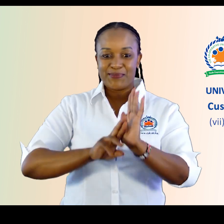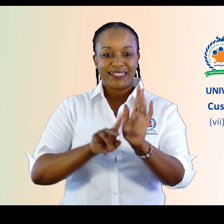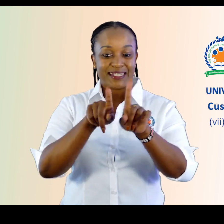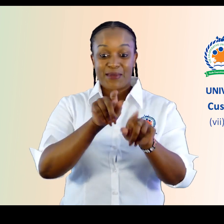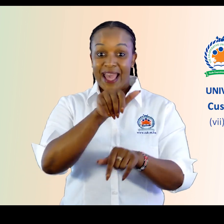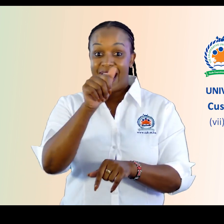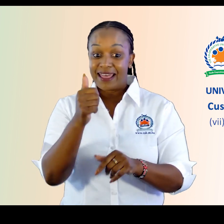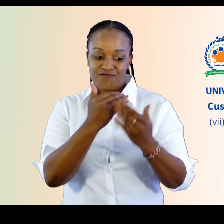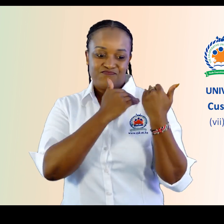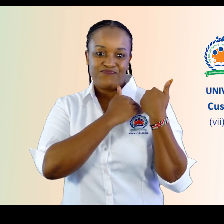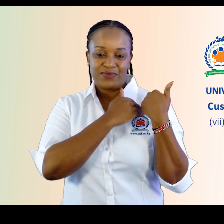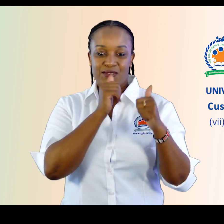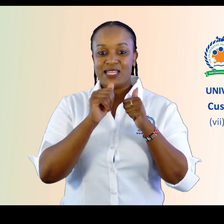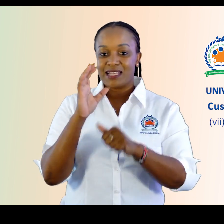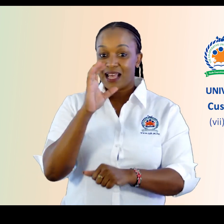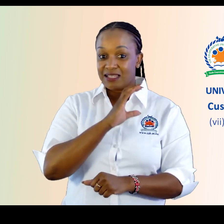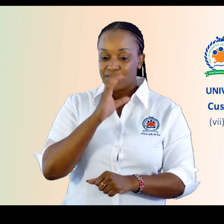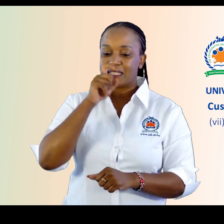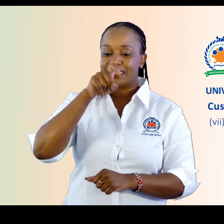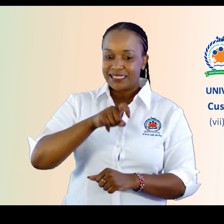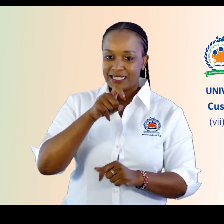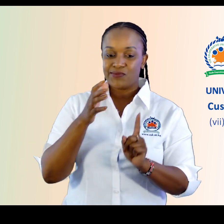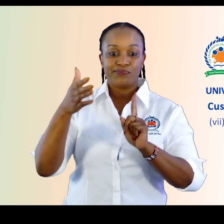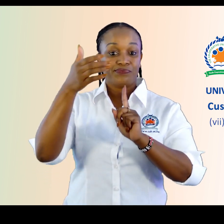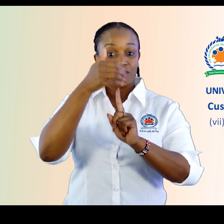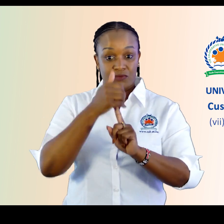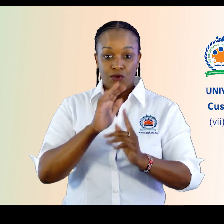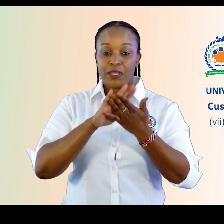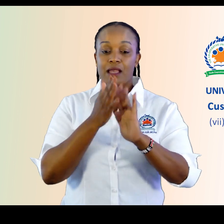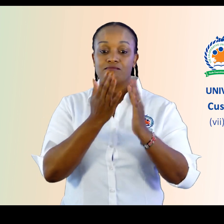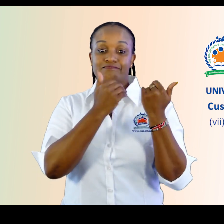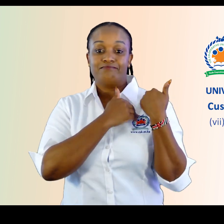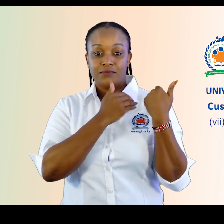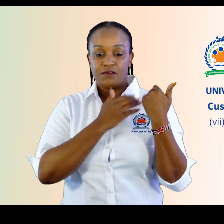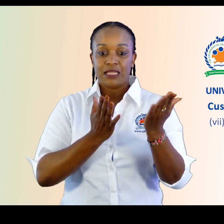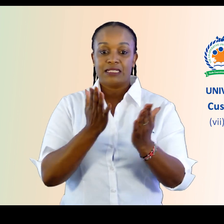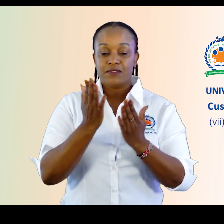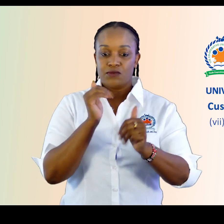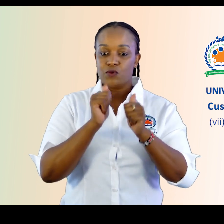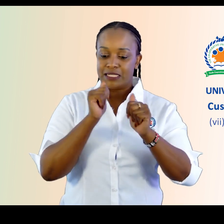and other obligations that our clients are required to meet to be eligible for the services